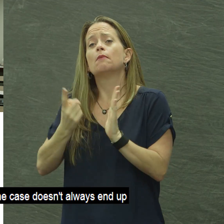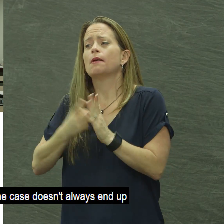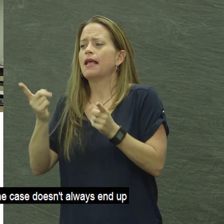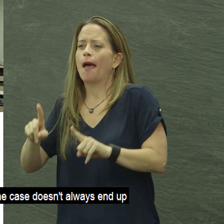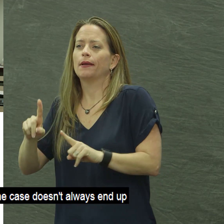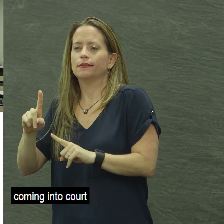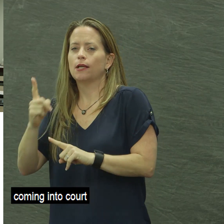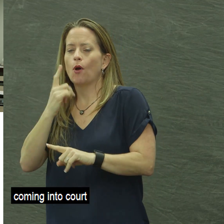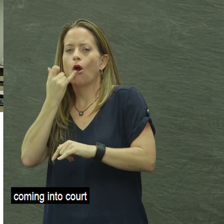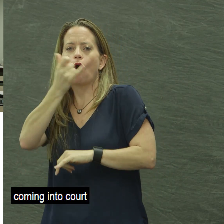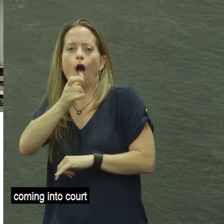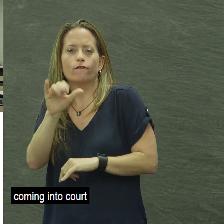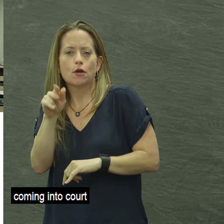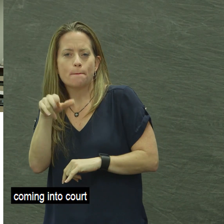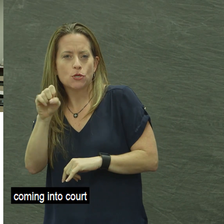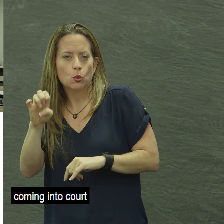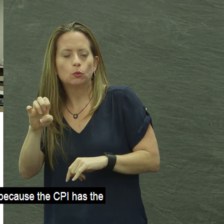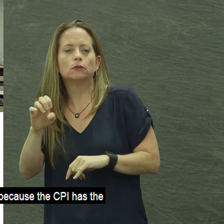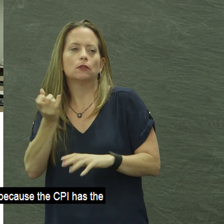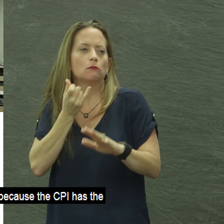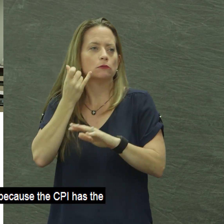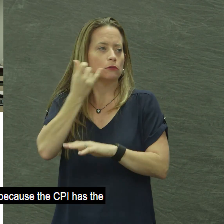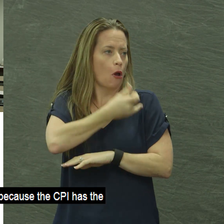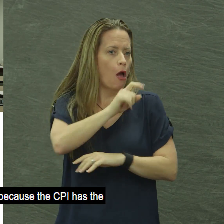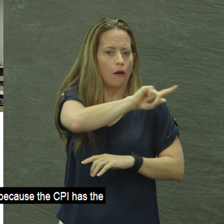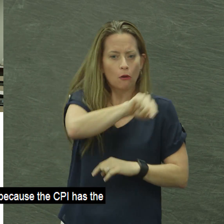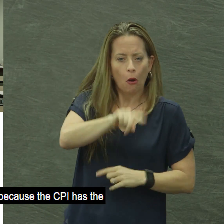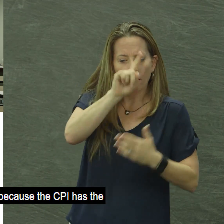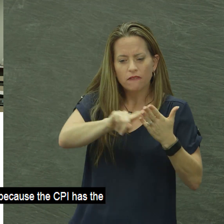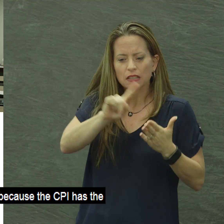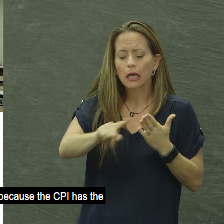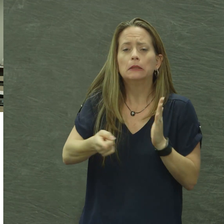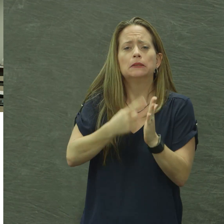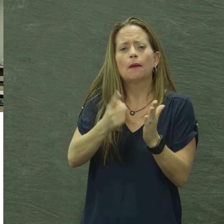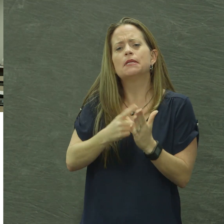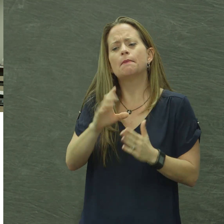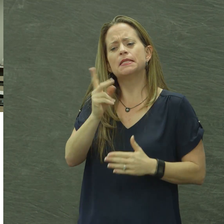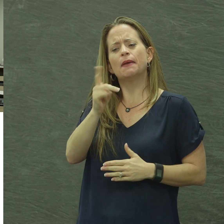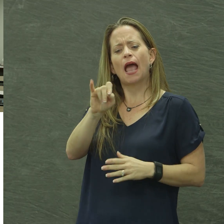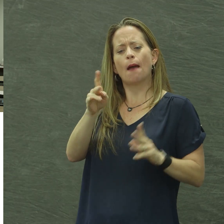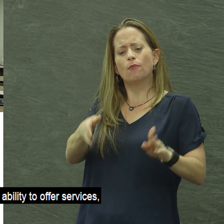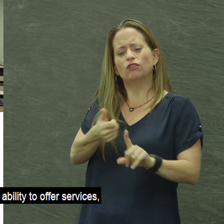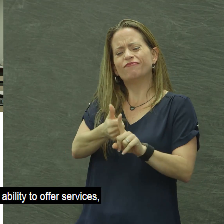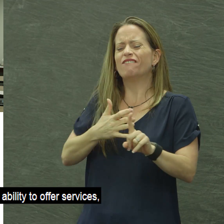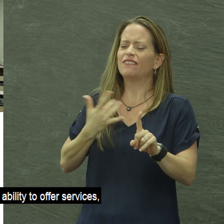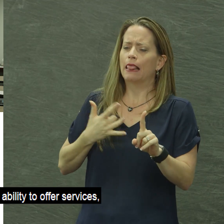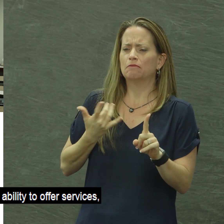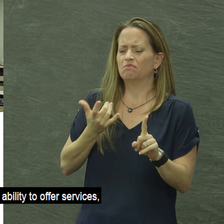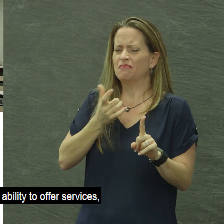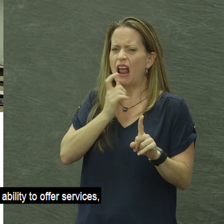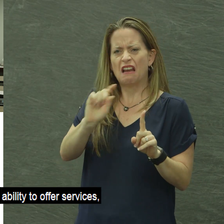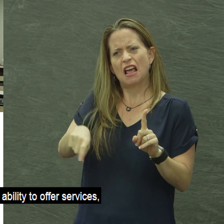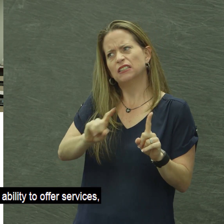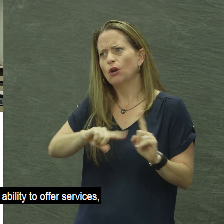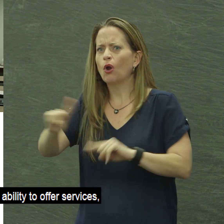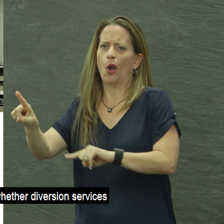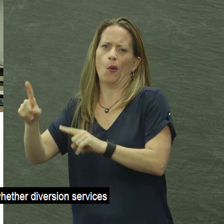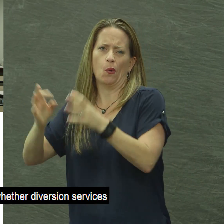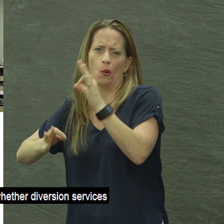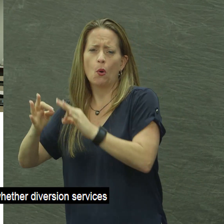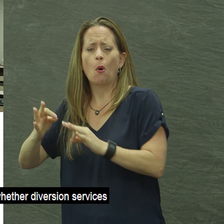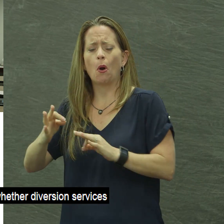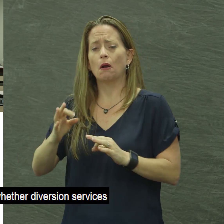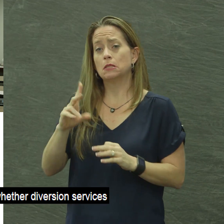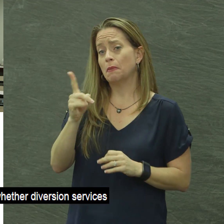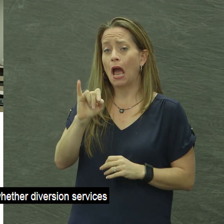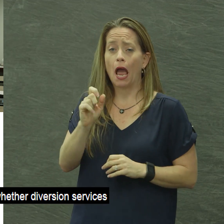doesn't always end up coming into court because the CPI has the ability to offer services,